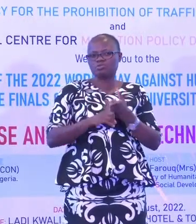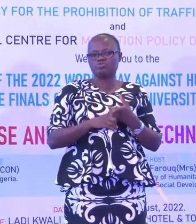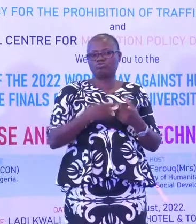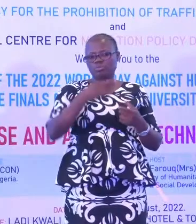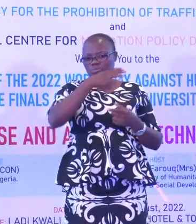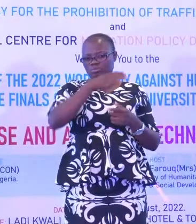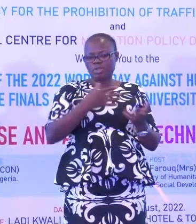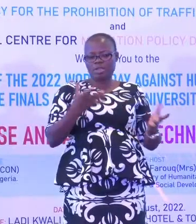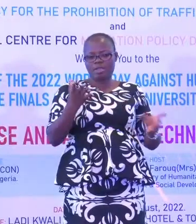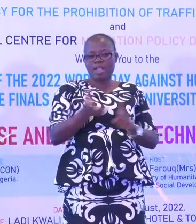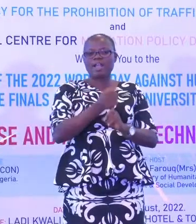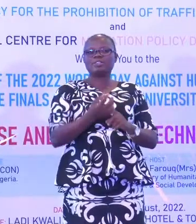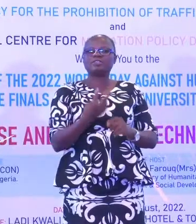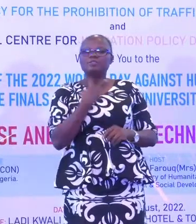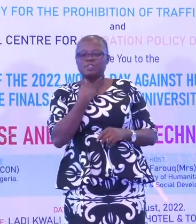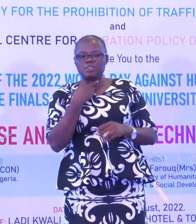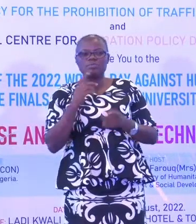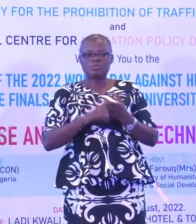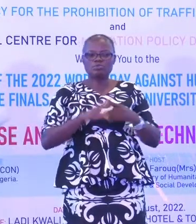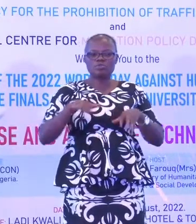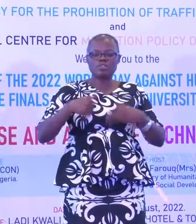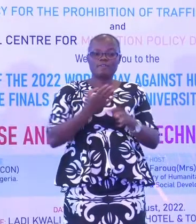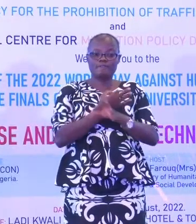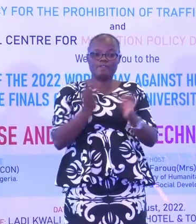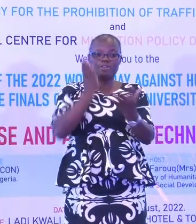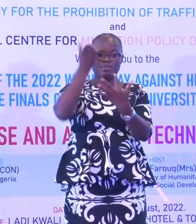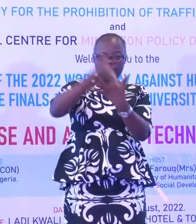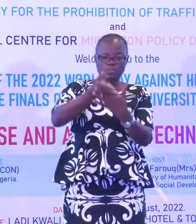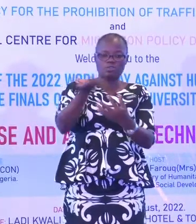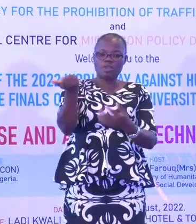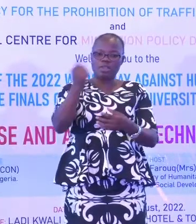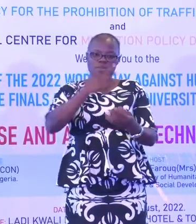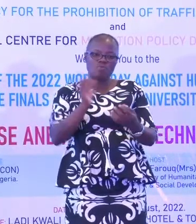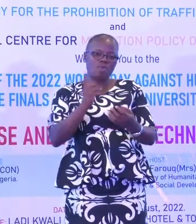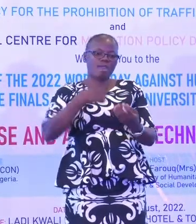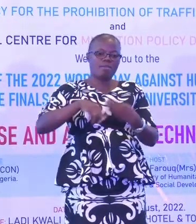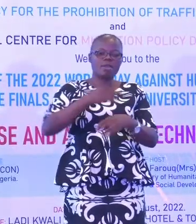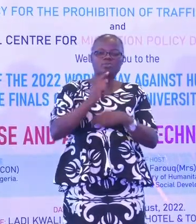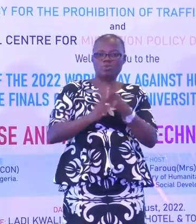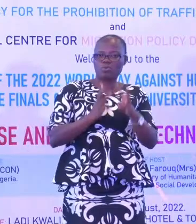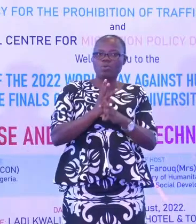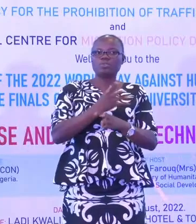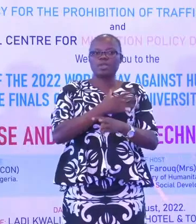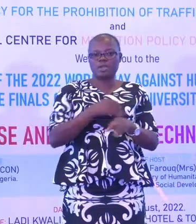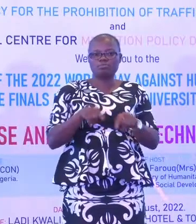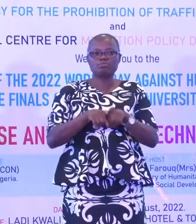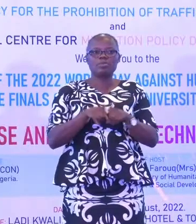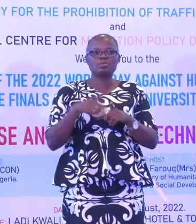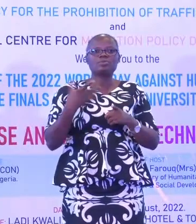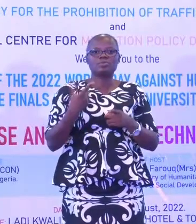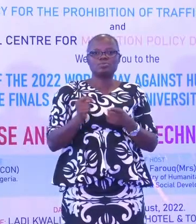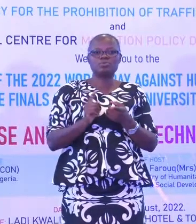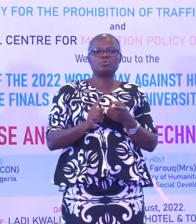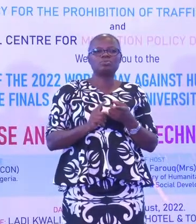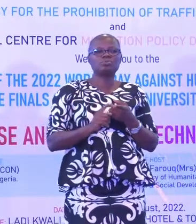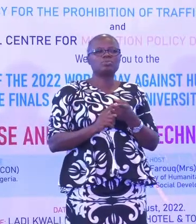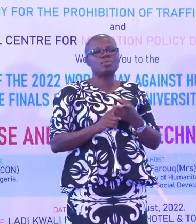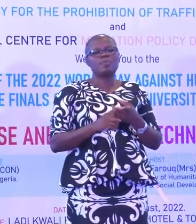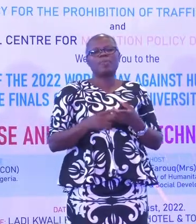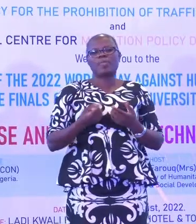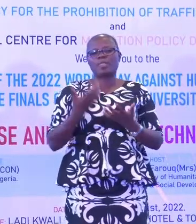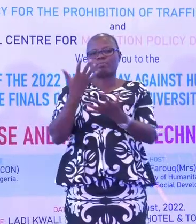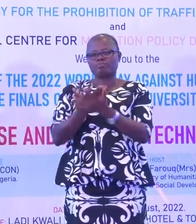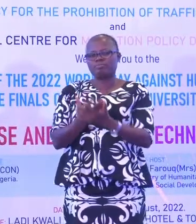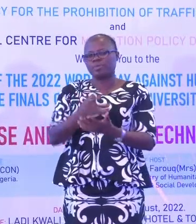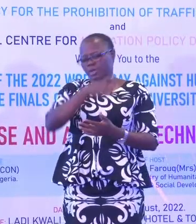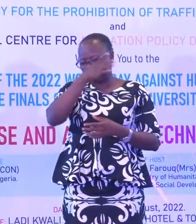victims to give their evidence free of intimidation anywhere around the world. And finally, we've developed an innovative data analysis